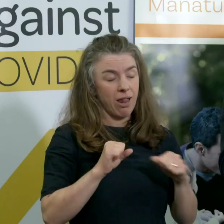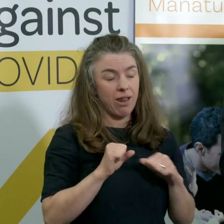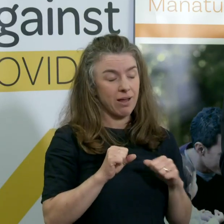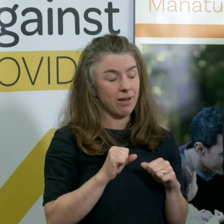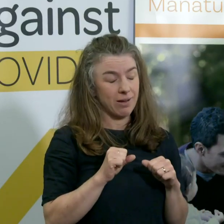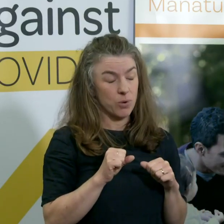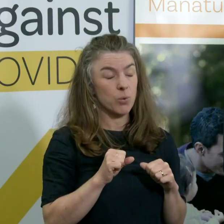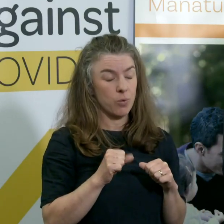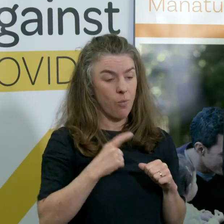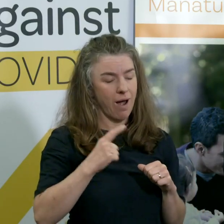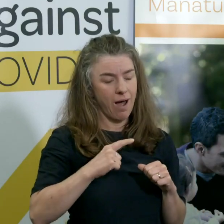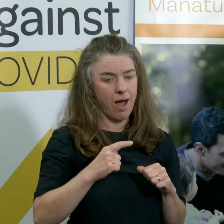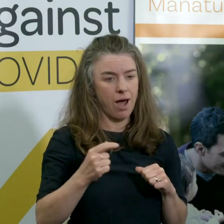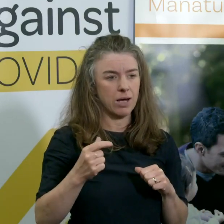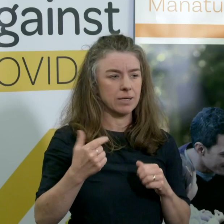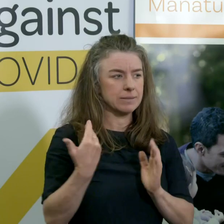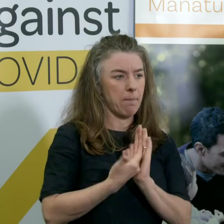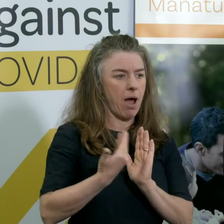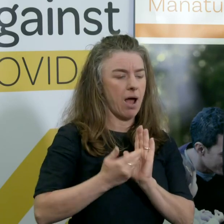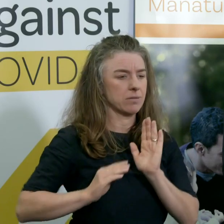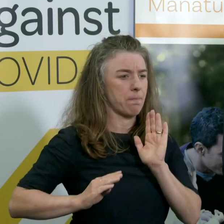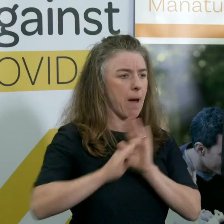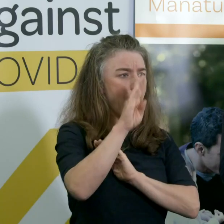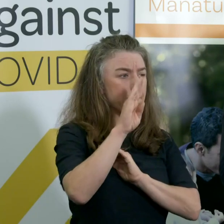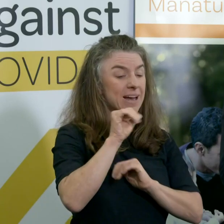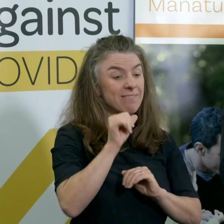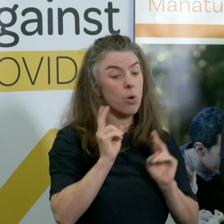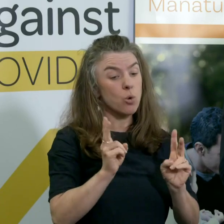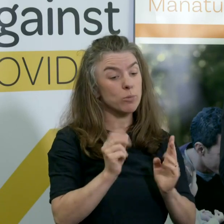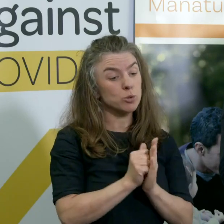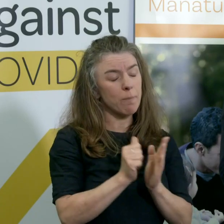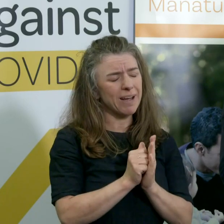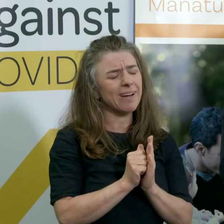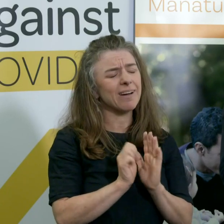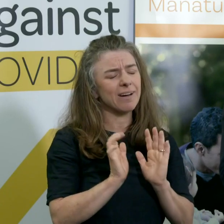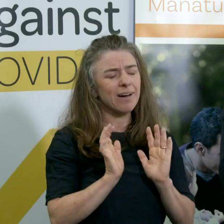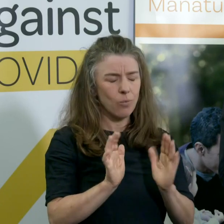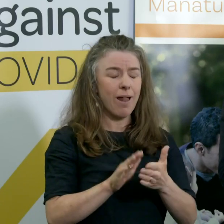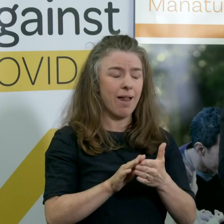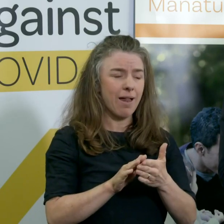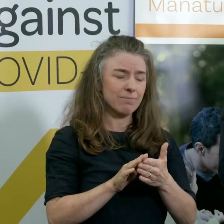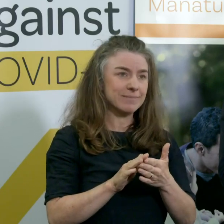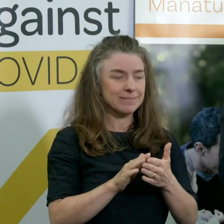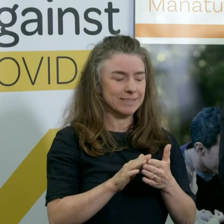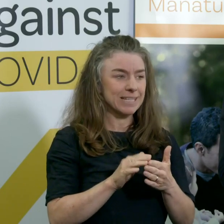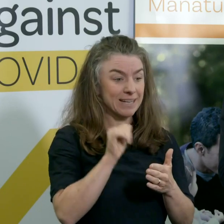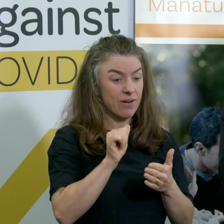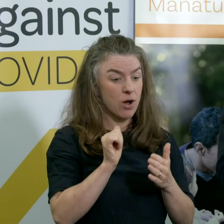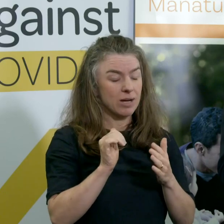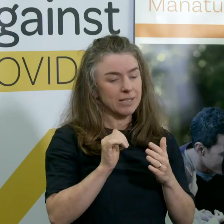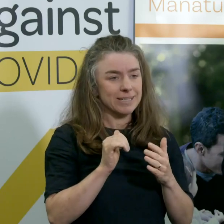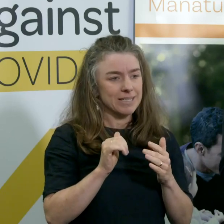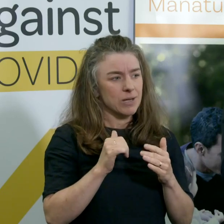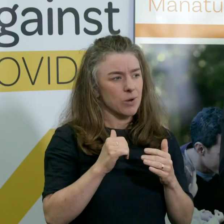everybody shops normally, then we shouldn't have those sorts of issues. But online has also been challenged in regards to